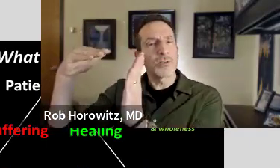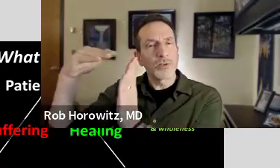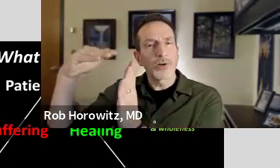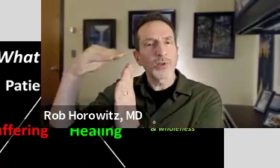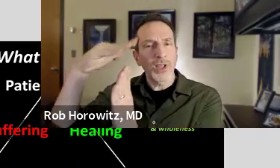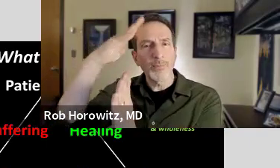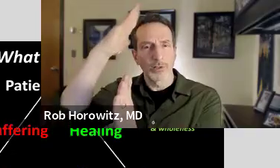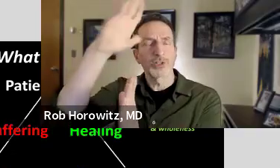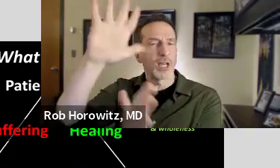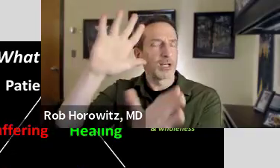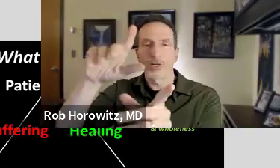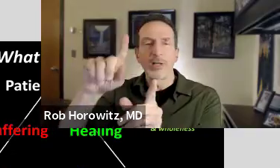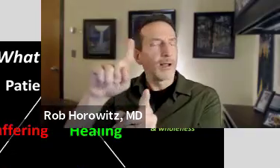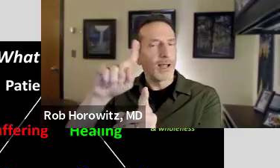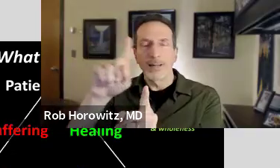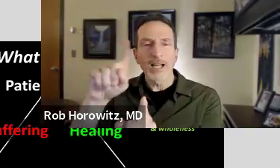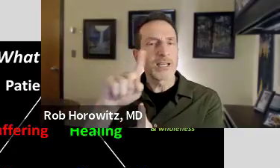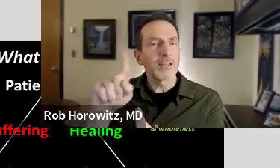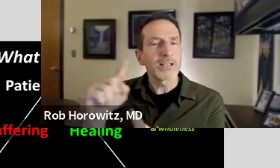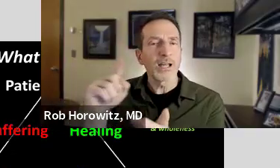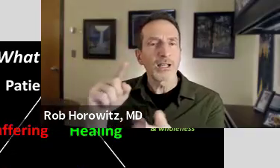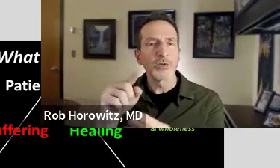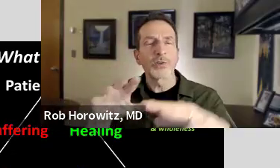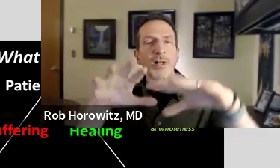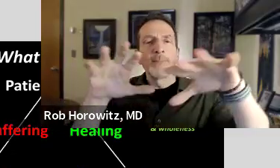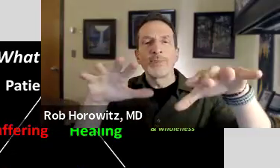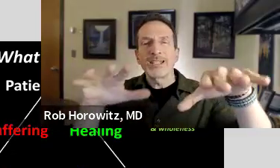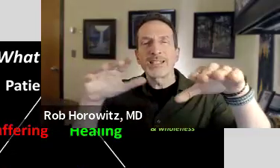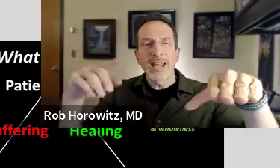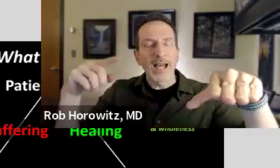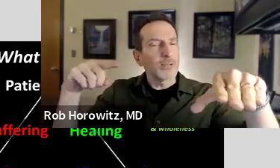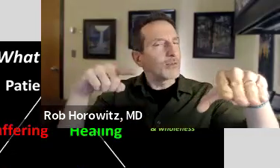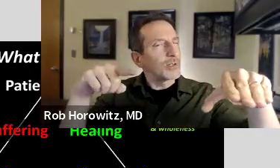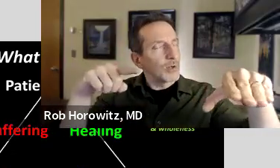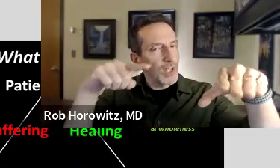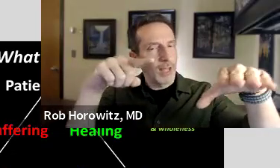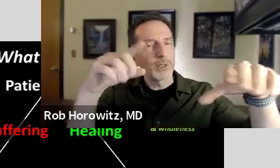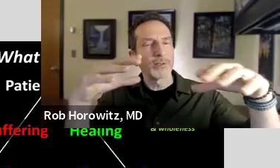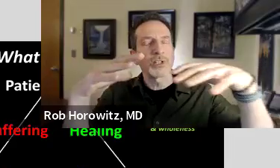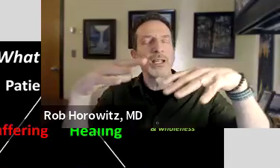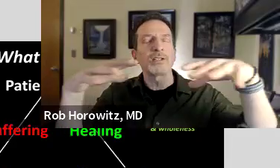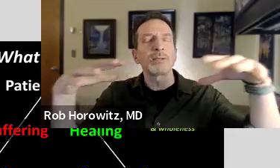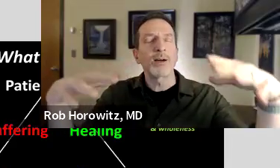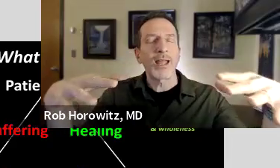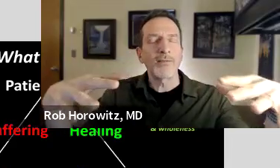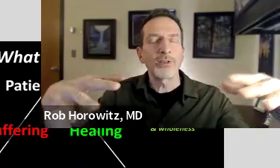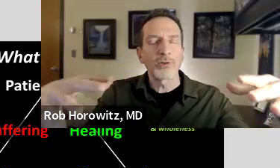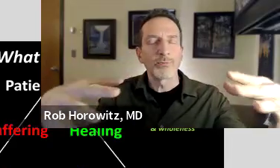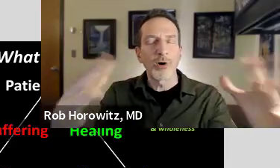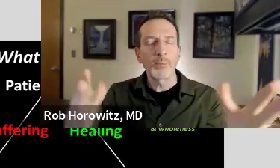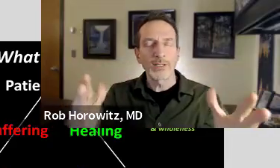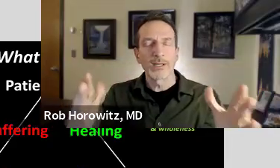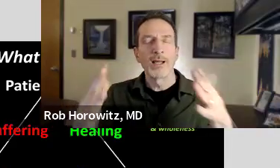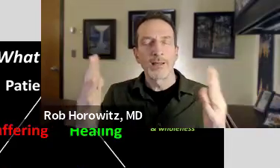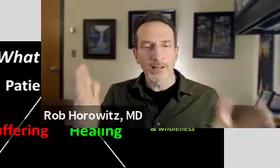useful. There's a neurochemical change there. And I'm not saying that's not useful. This is not about neurochemical change. It's about having